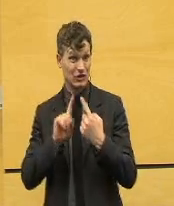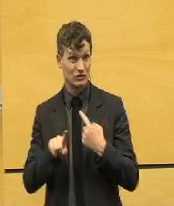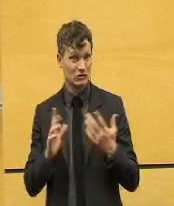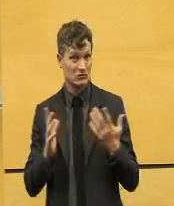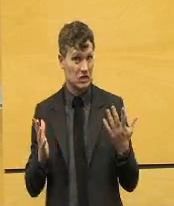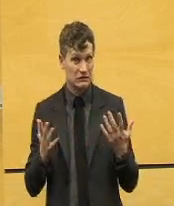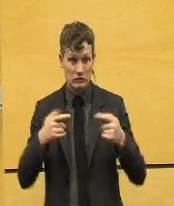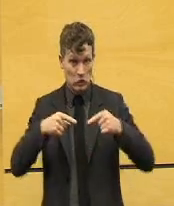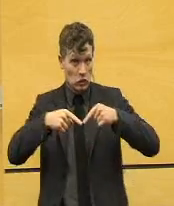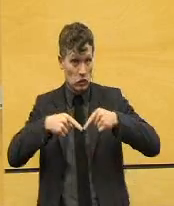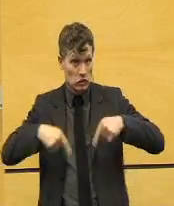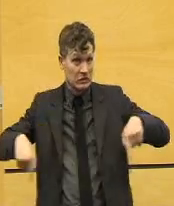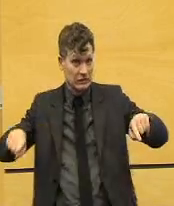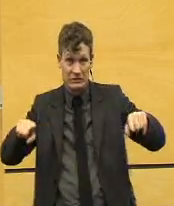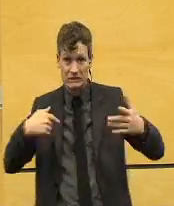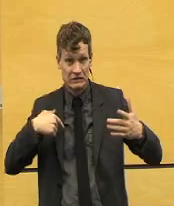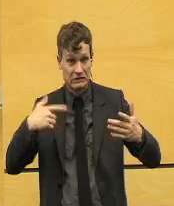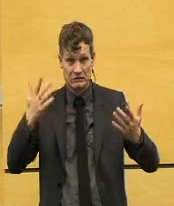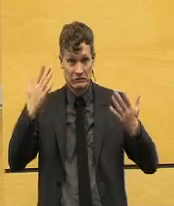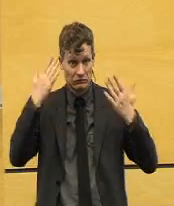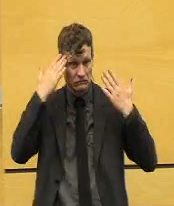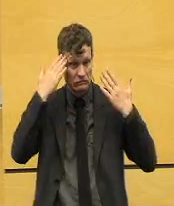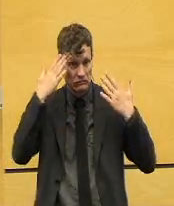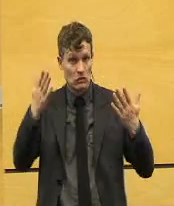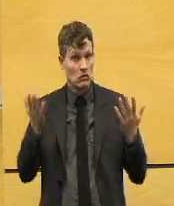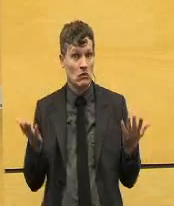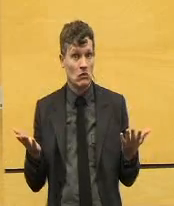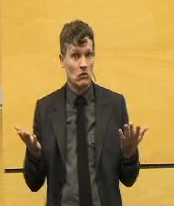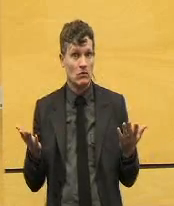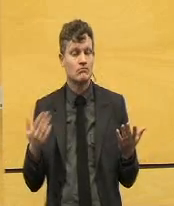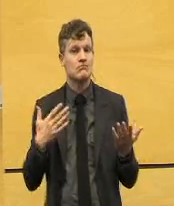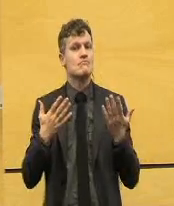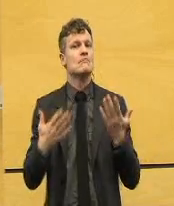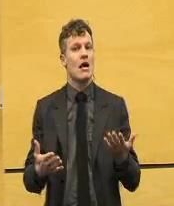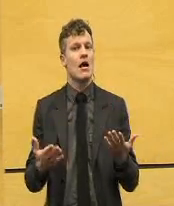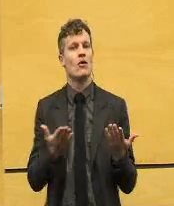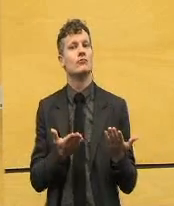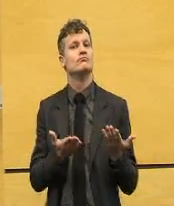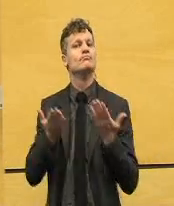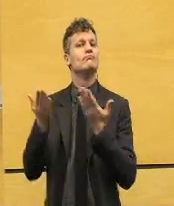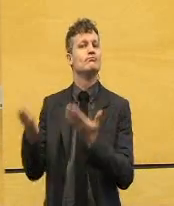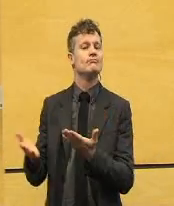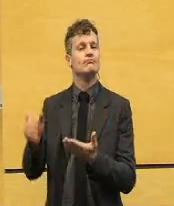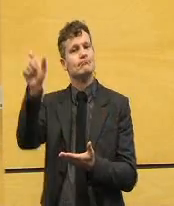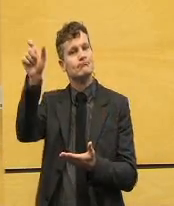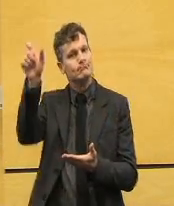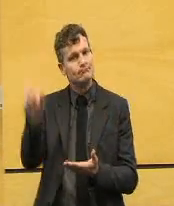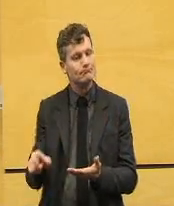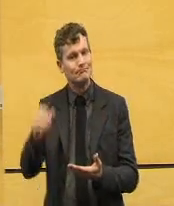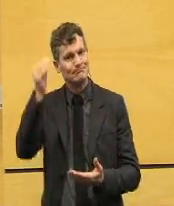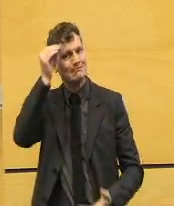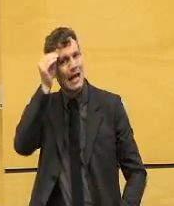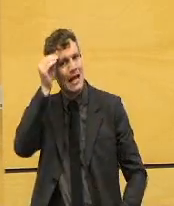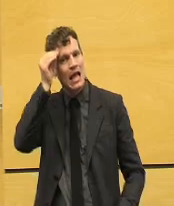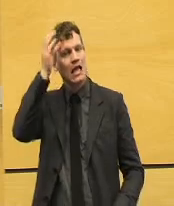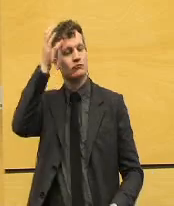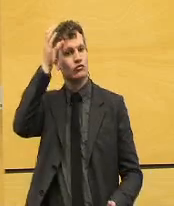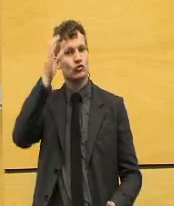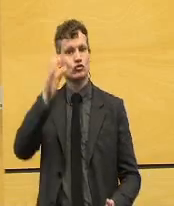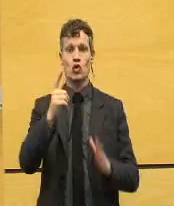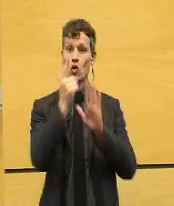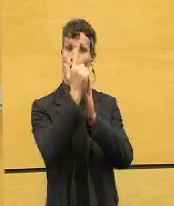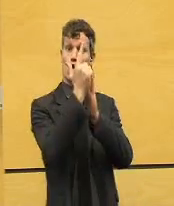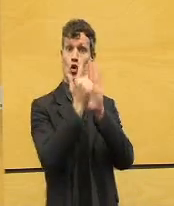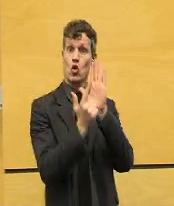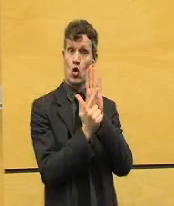ask a legal expert from the Faculty of Law, Thammasat University of Thailand, Professor Virya, to give